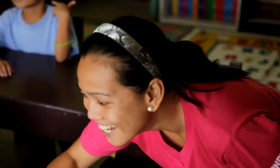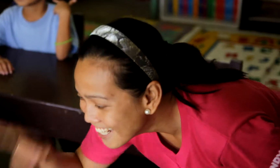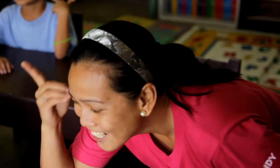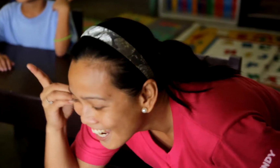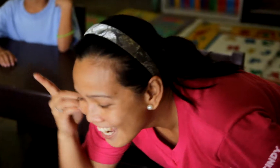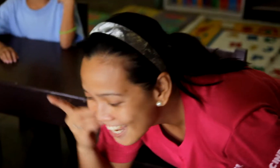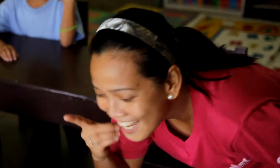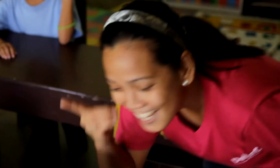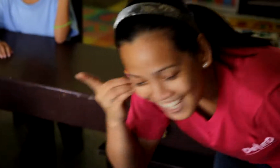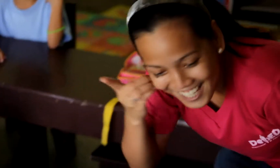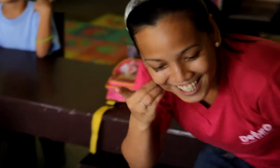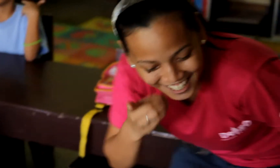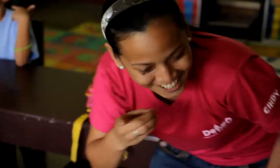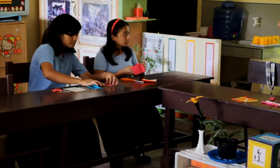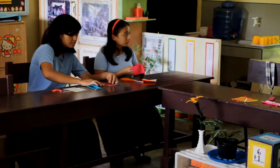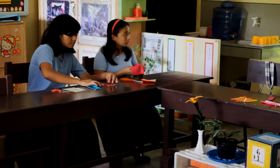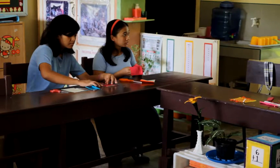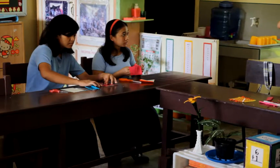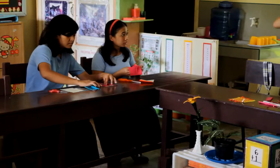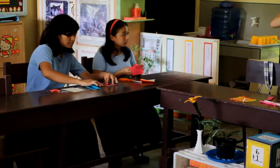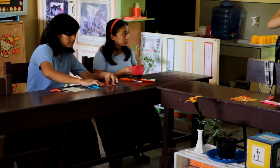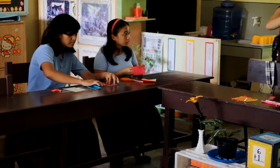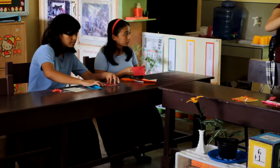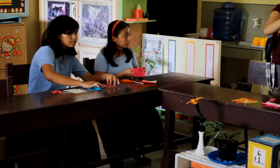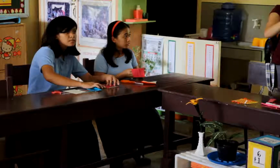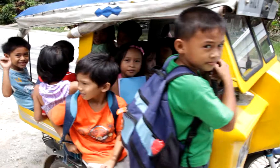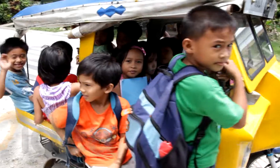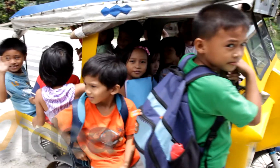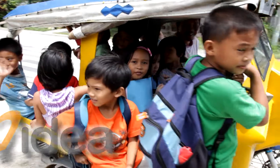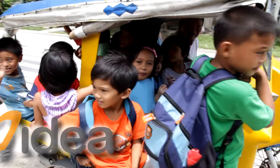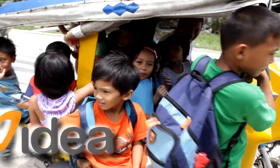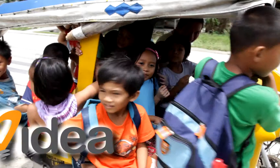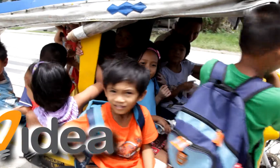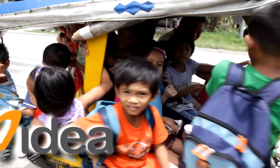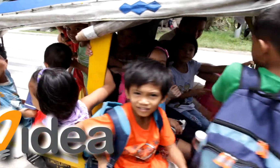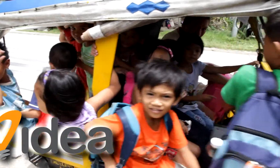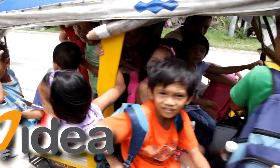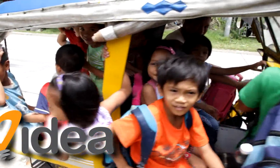being some of the very best behaved. Some of the brightest kids are from their homes. To be the